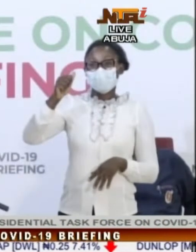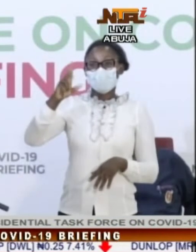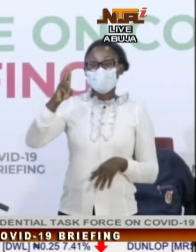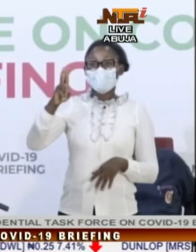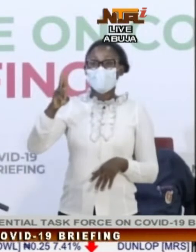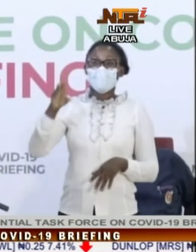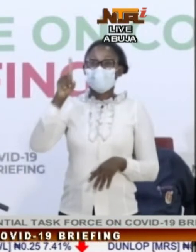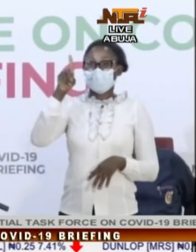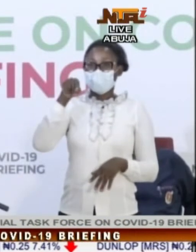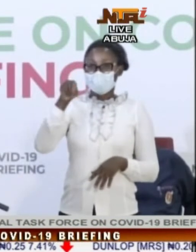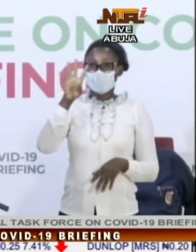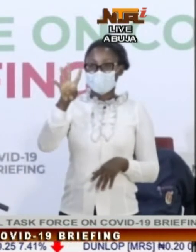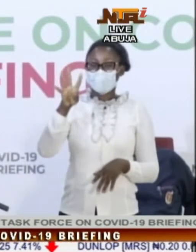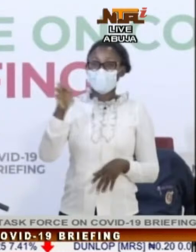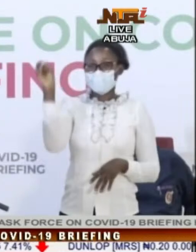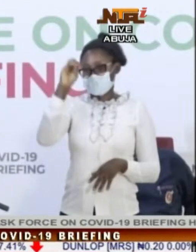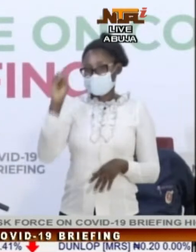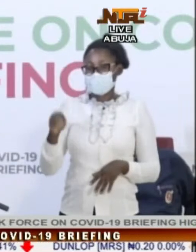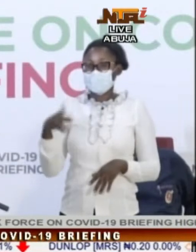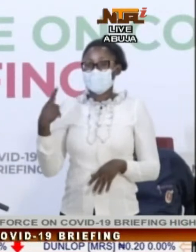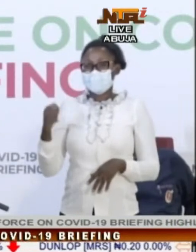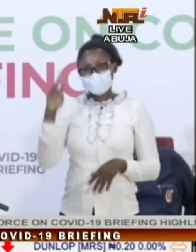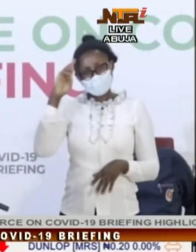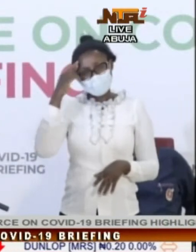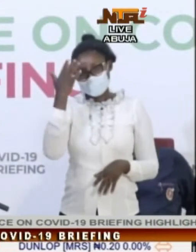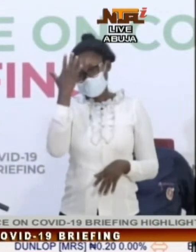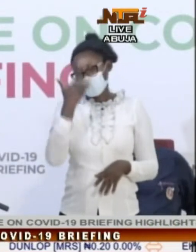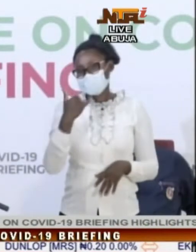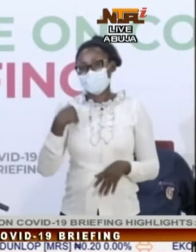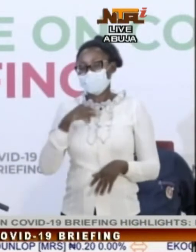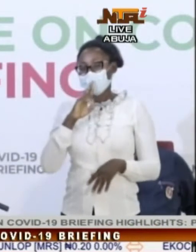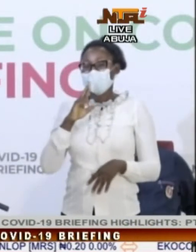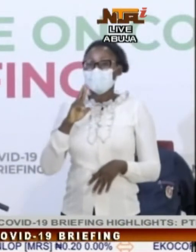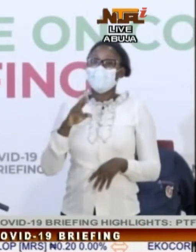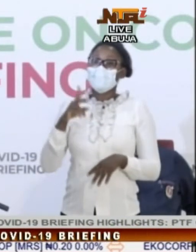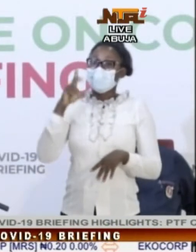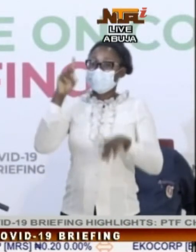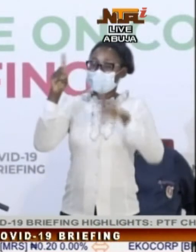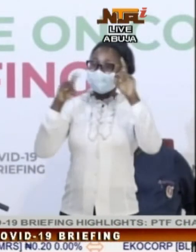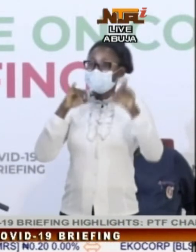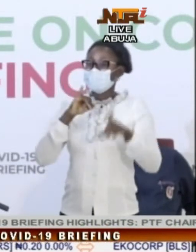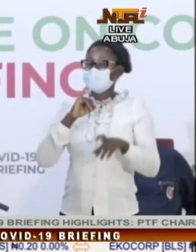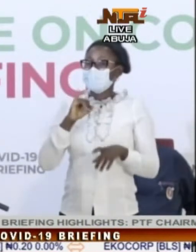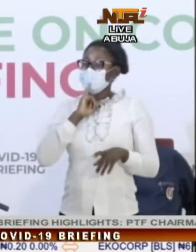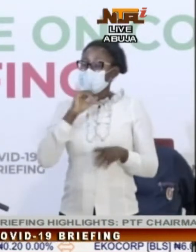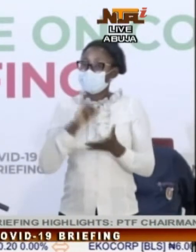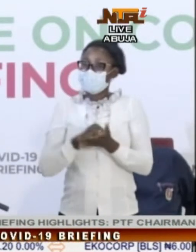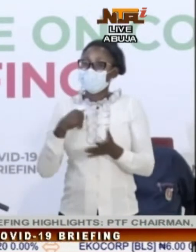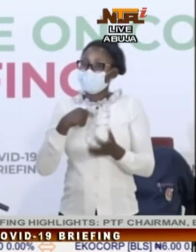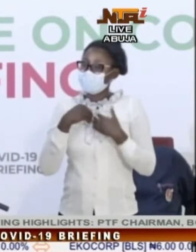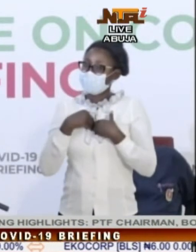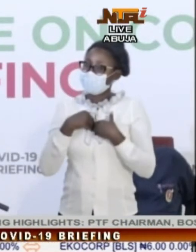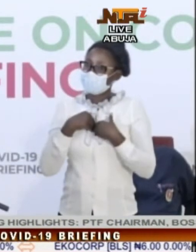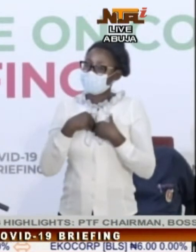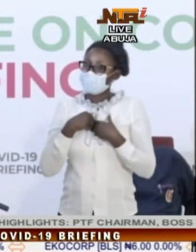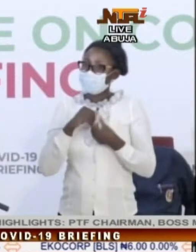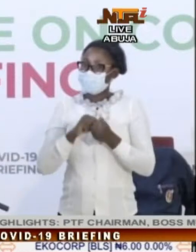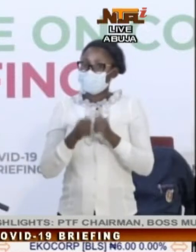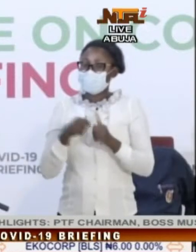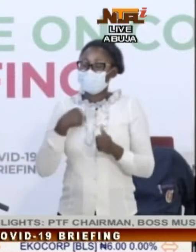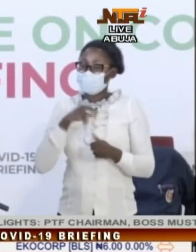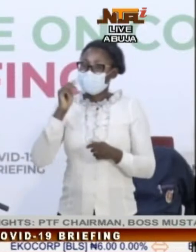1.04%. The reason why we're interested in testing is, if you have a problem, you need to